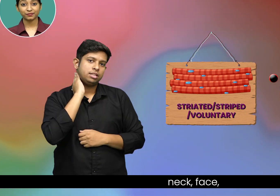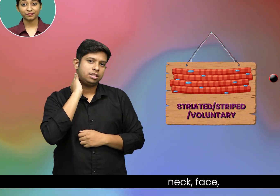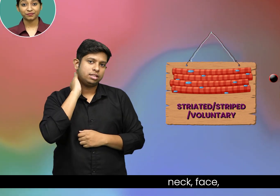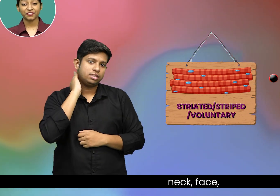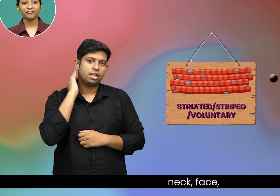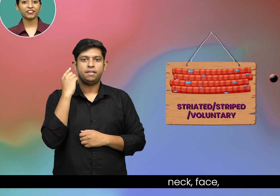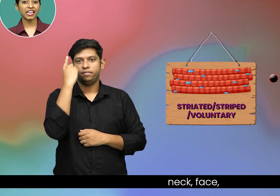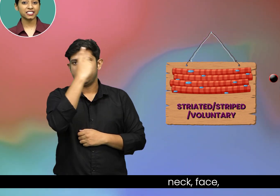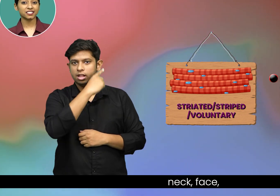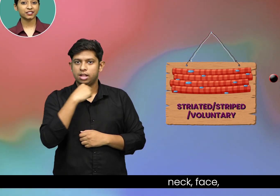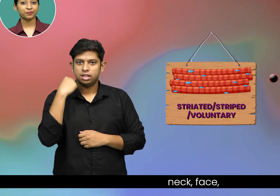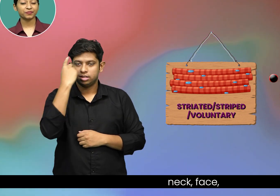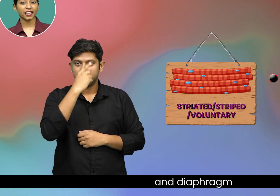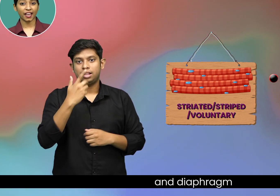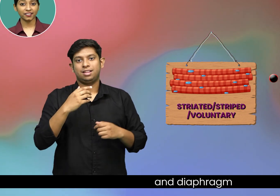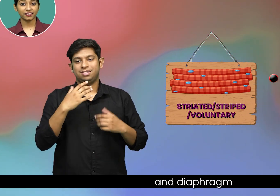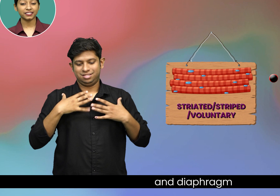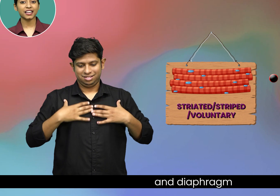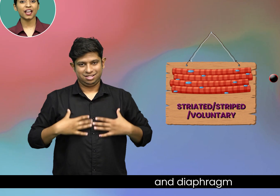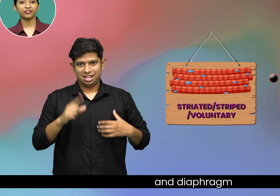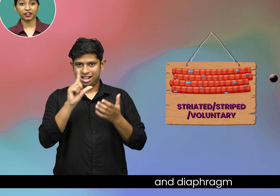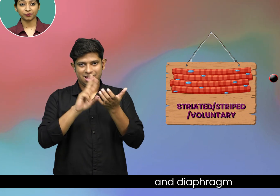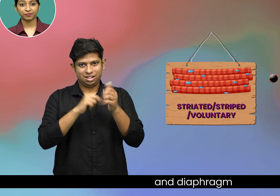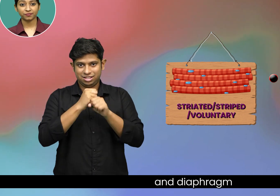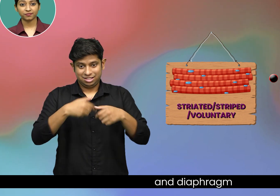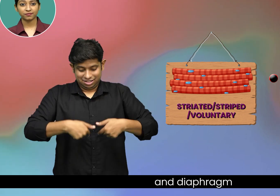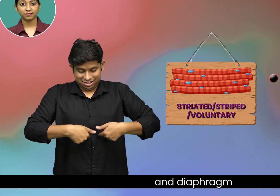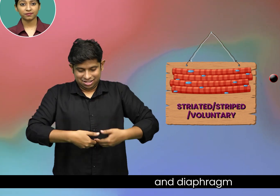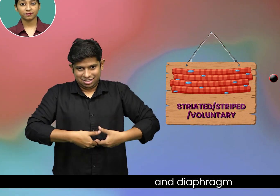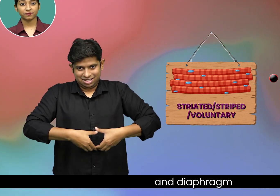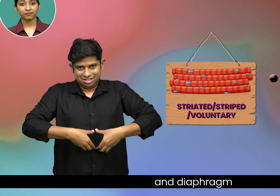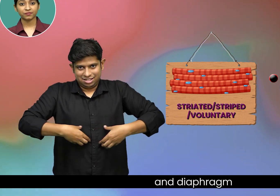neck, face, and diaphragm.